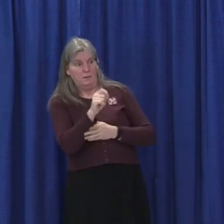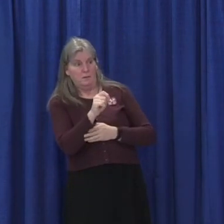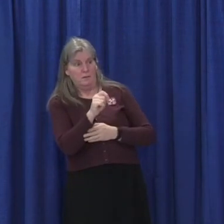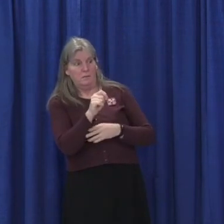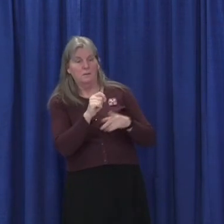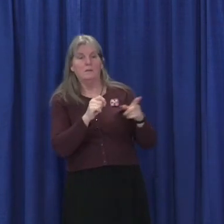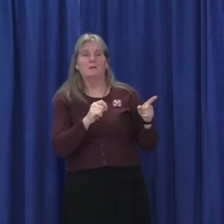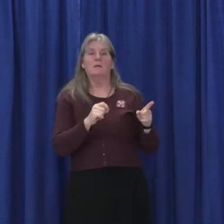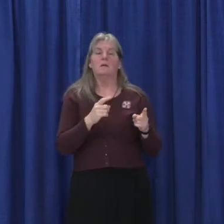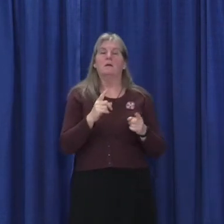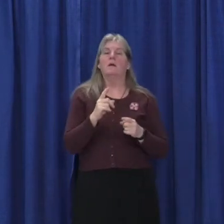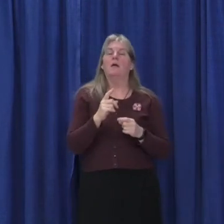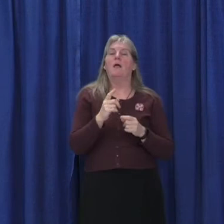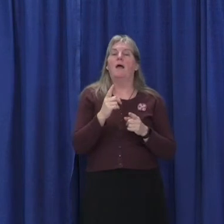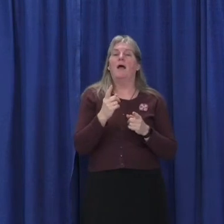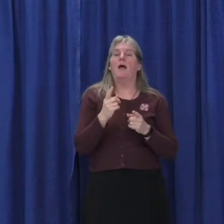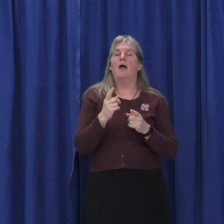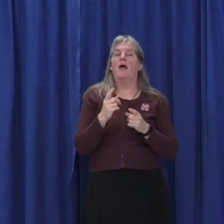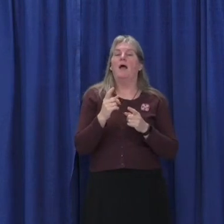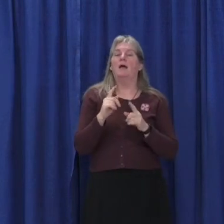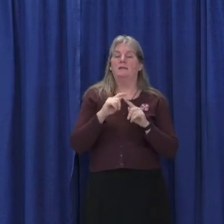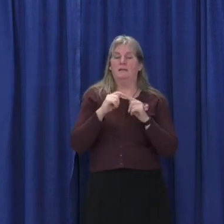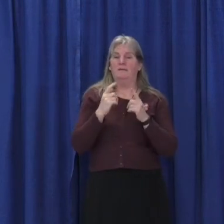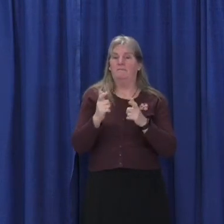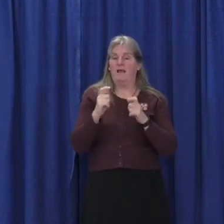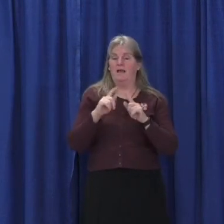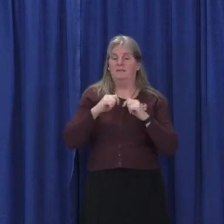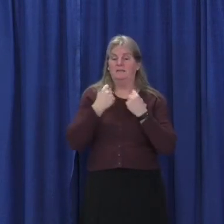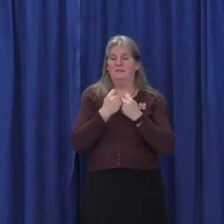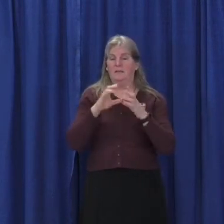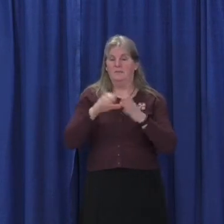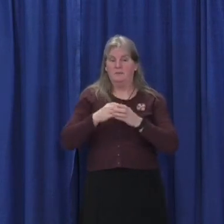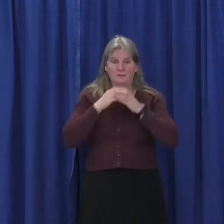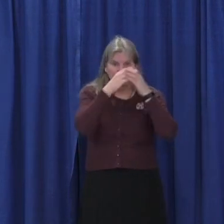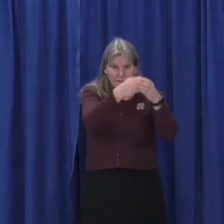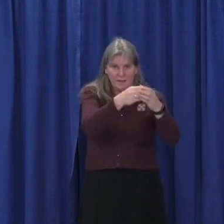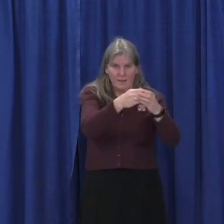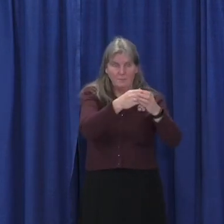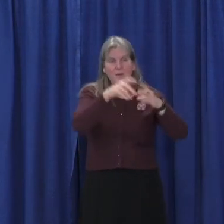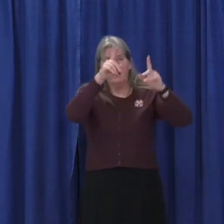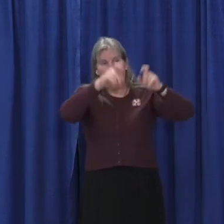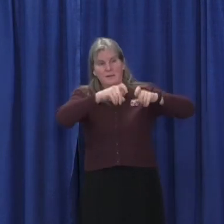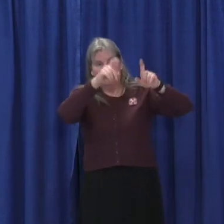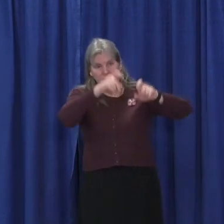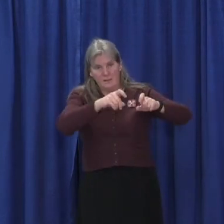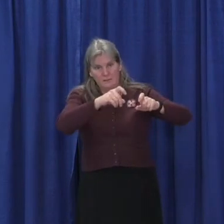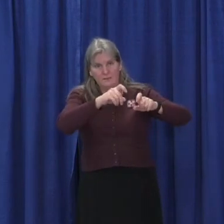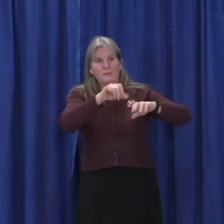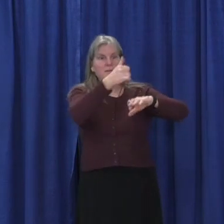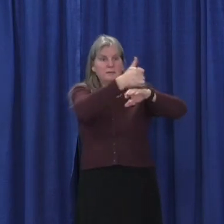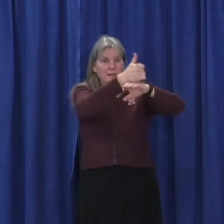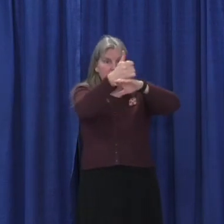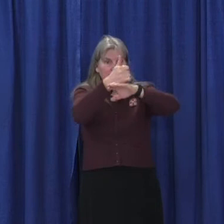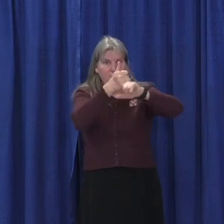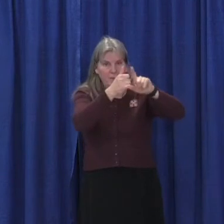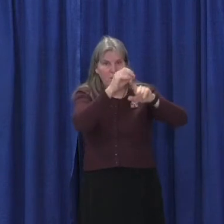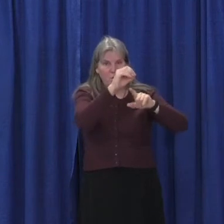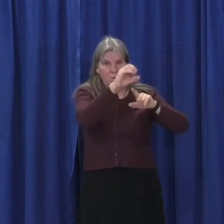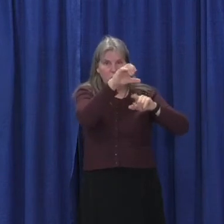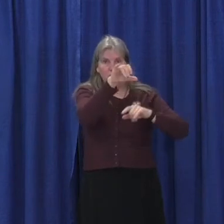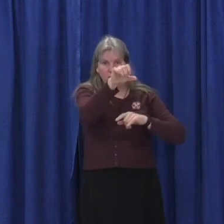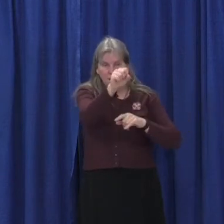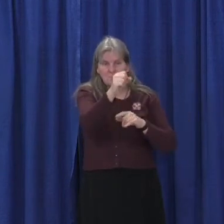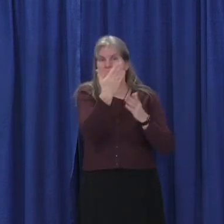So our rapid response team will be providing testing support in Old Crow. This may